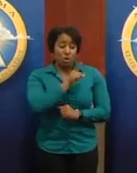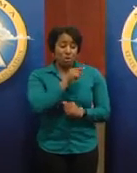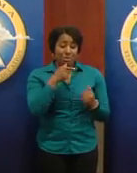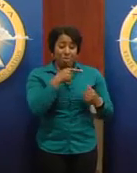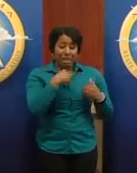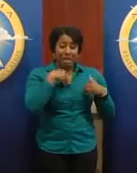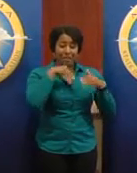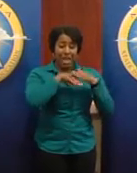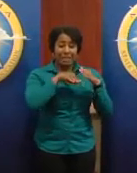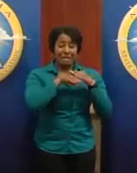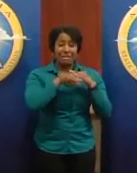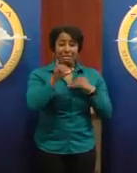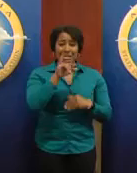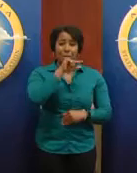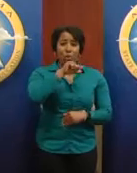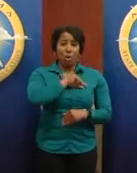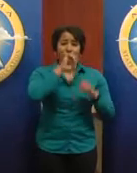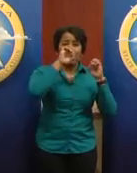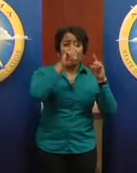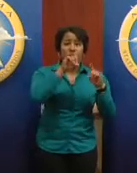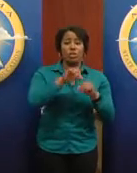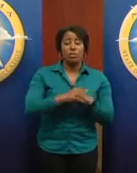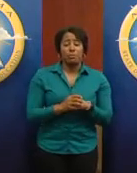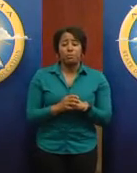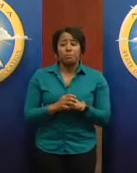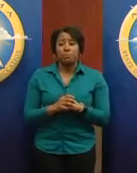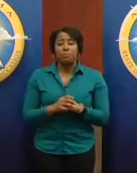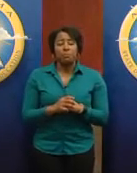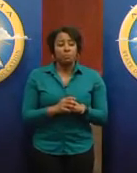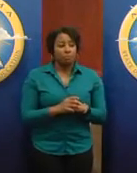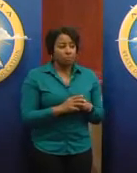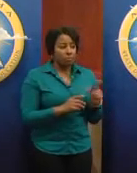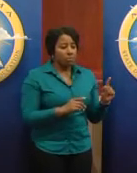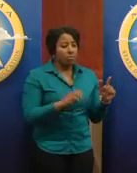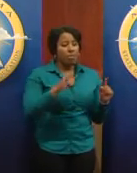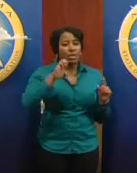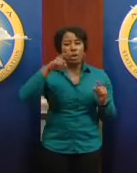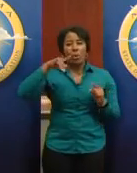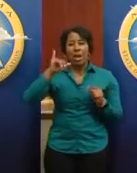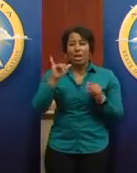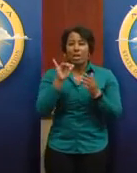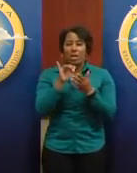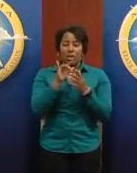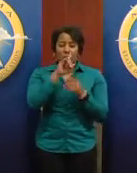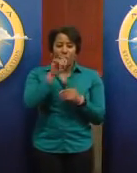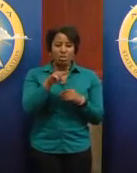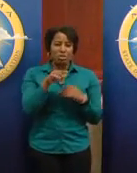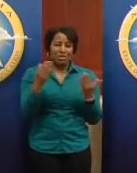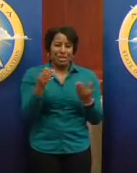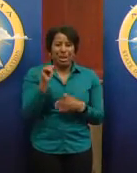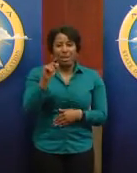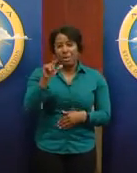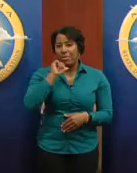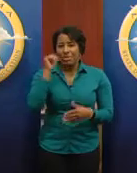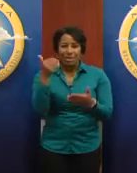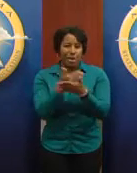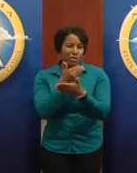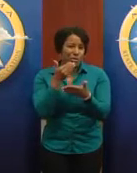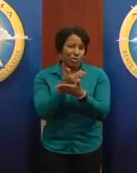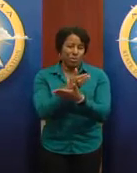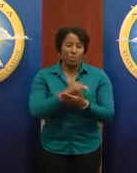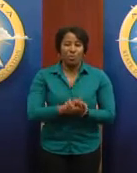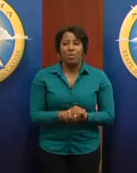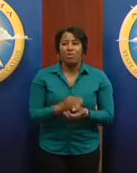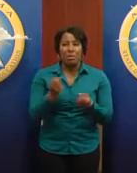same quality of education as everyone else? Sure. So equity questions in Alabama are not new. We have been dealing